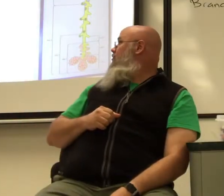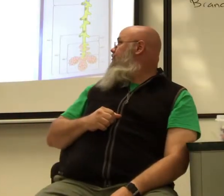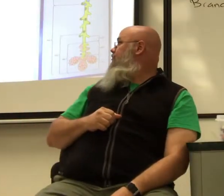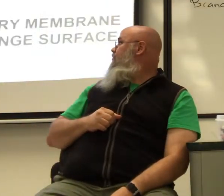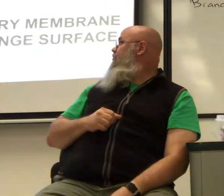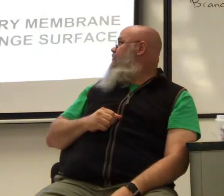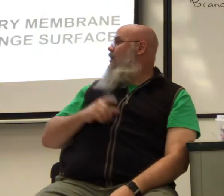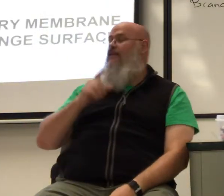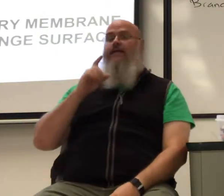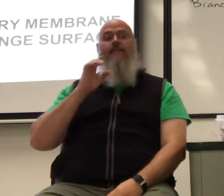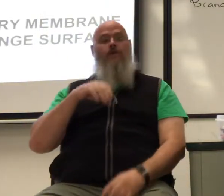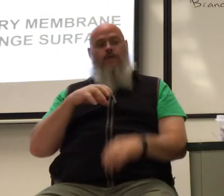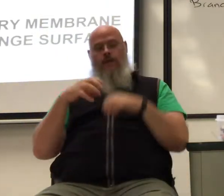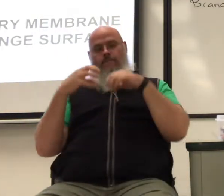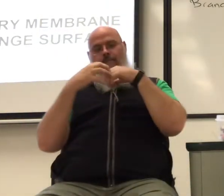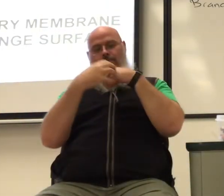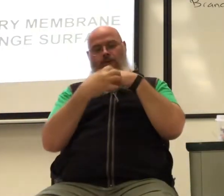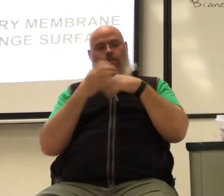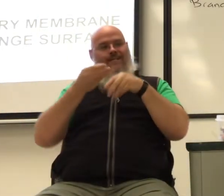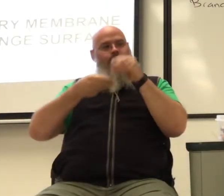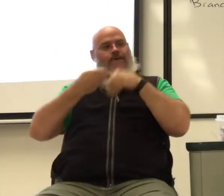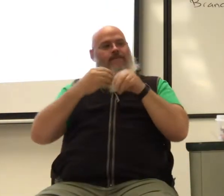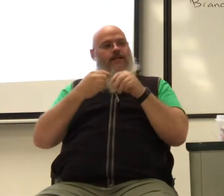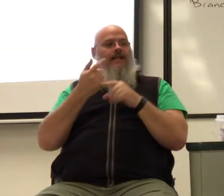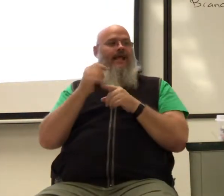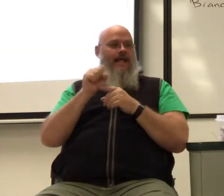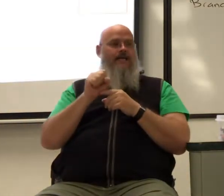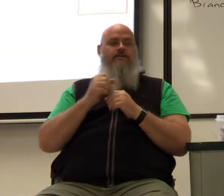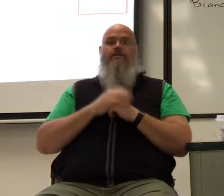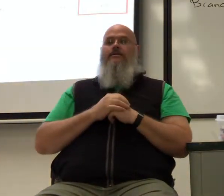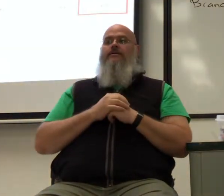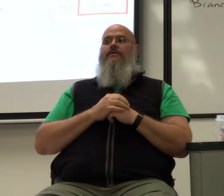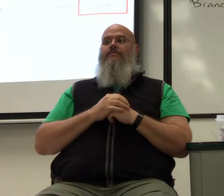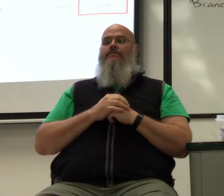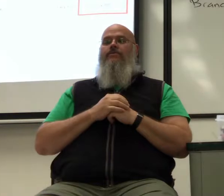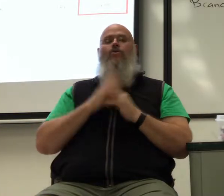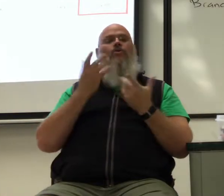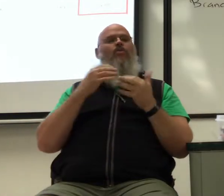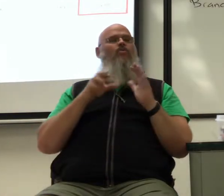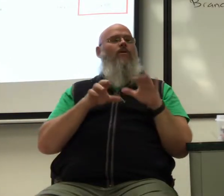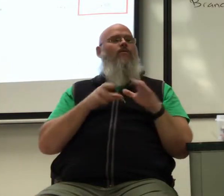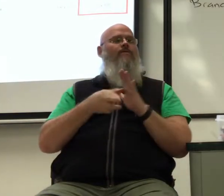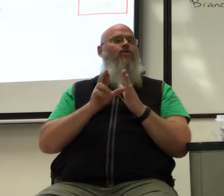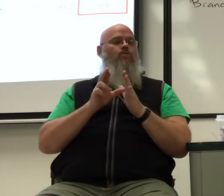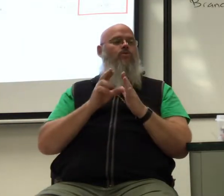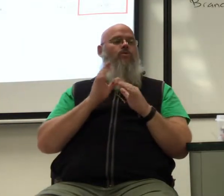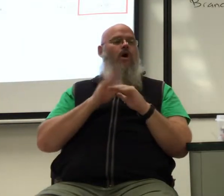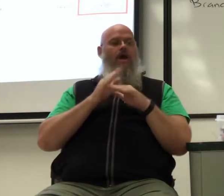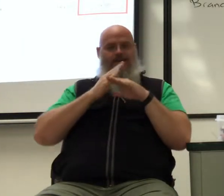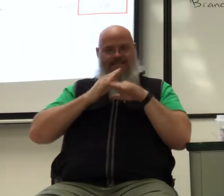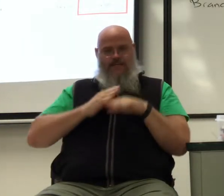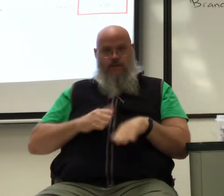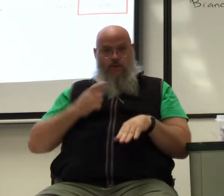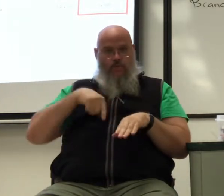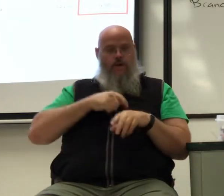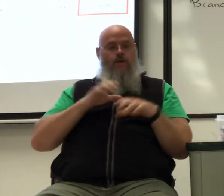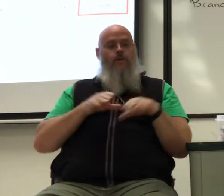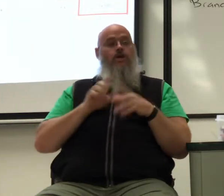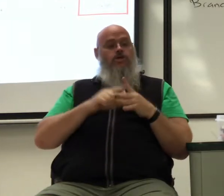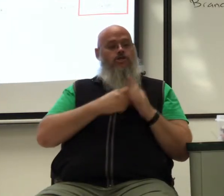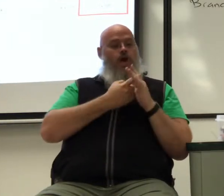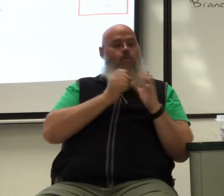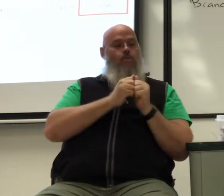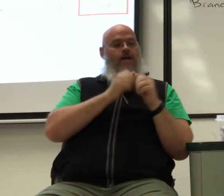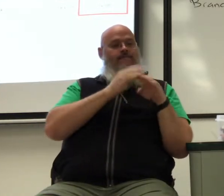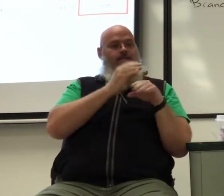the gas exchange occurs. And you have a nice figure on it. So to give you a review of the division that we did, we start with division